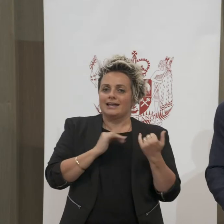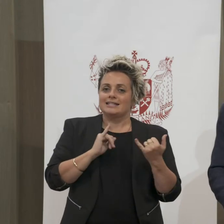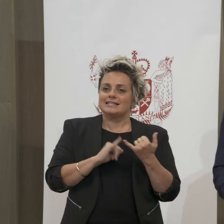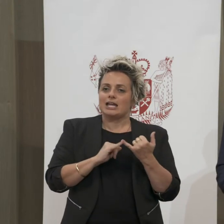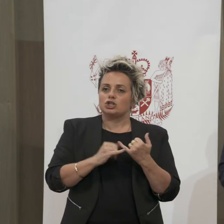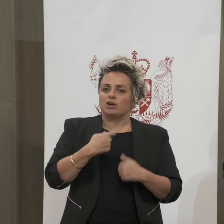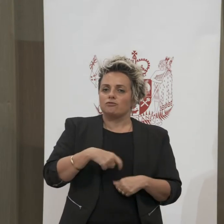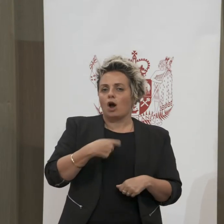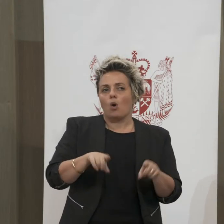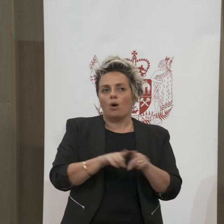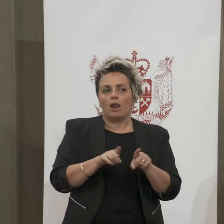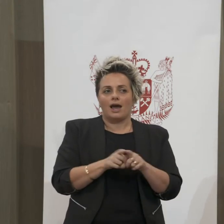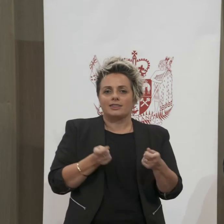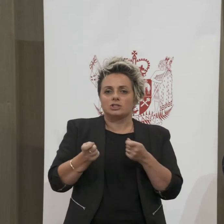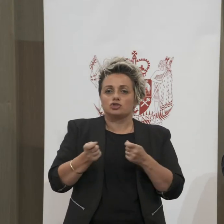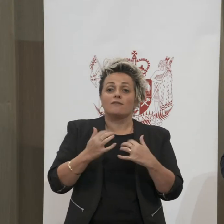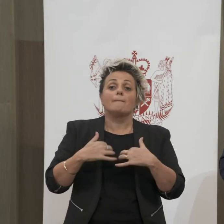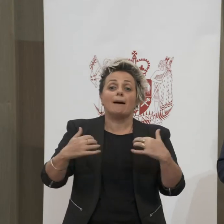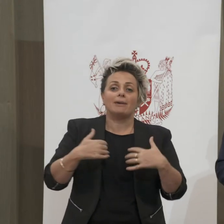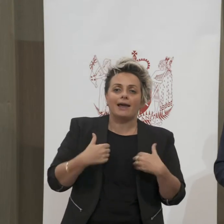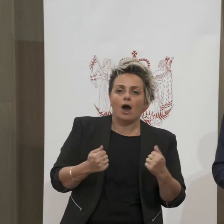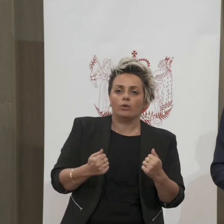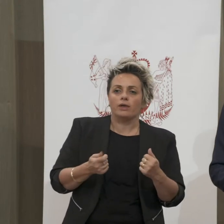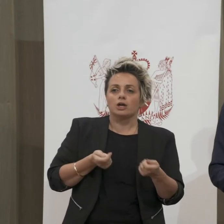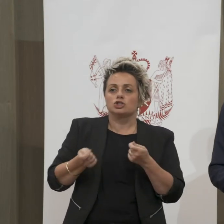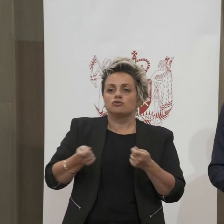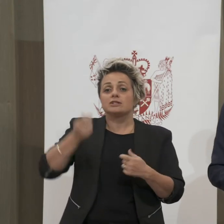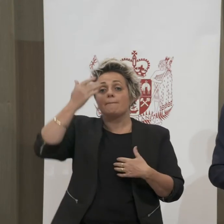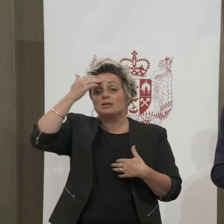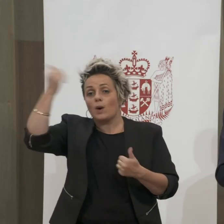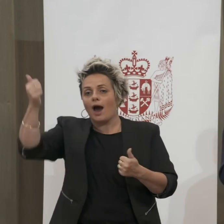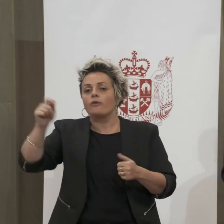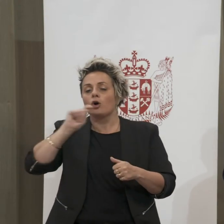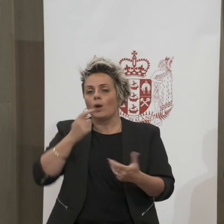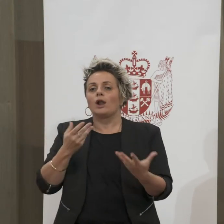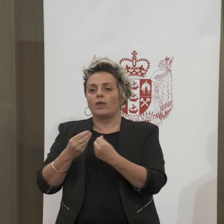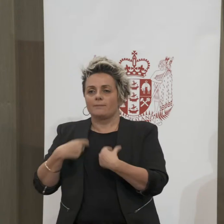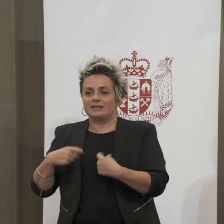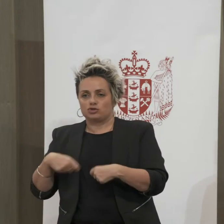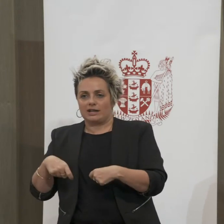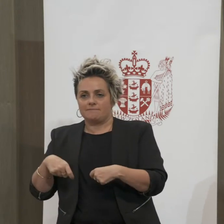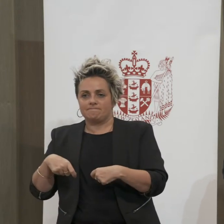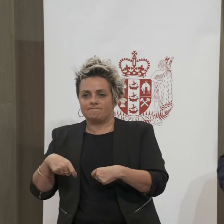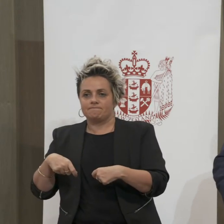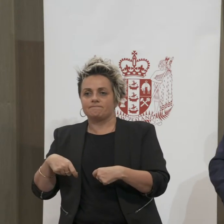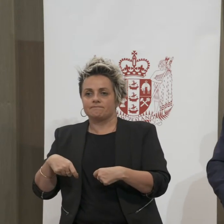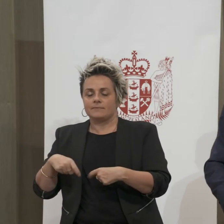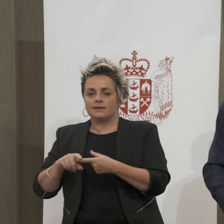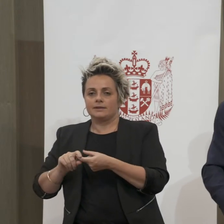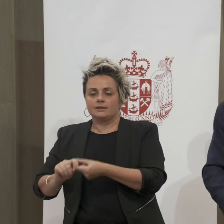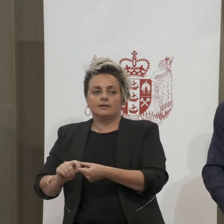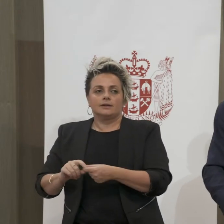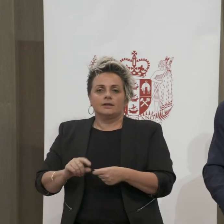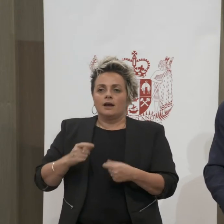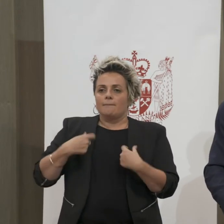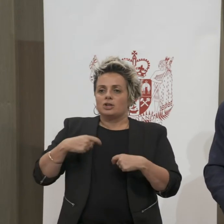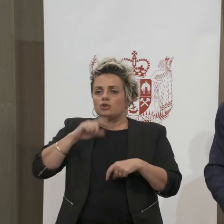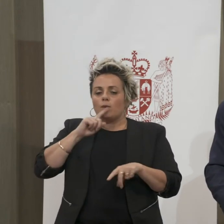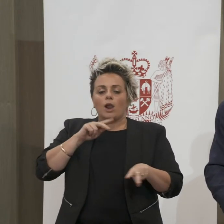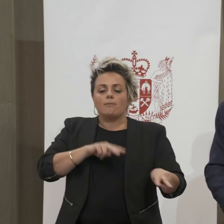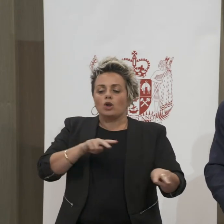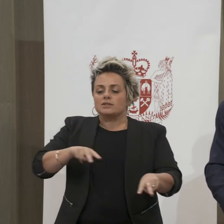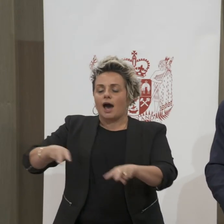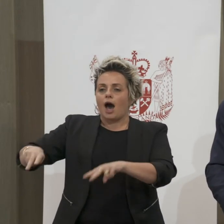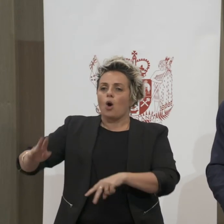as the Director of Public Health and Director of Mental Health will remain with the Ministry. The Ministry will monitor